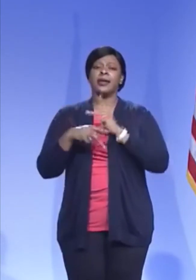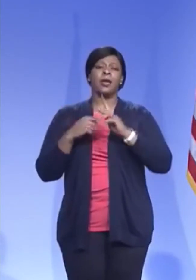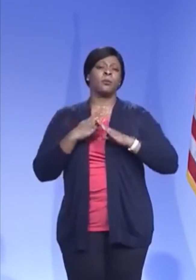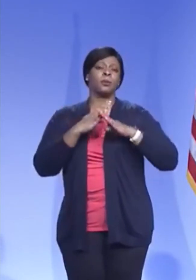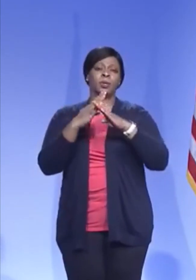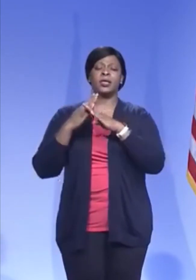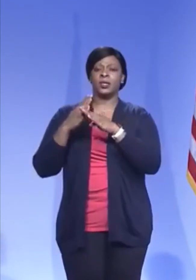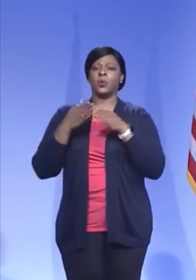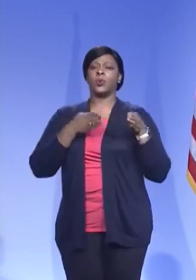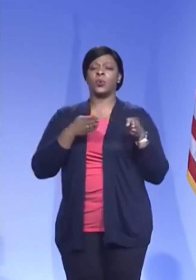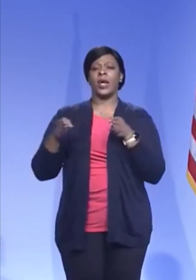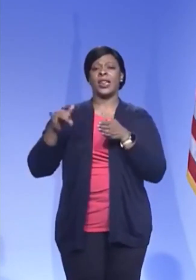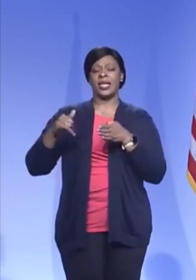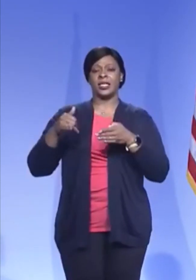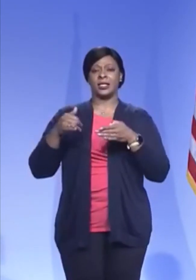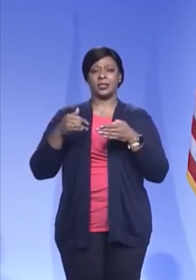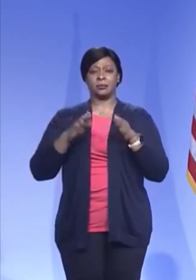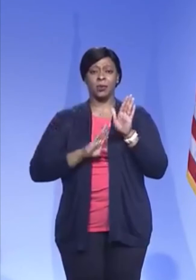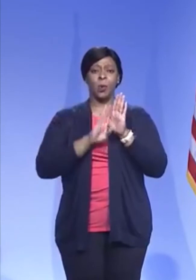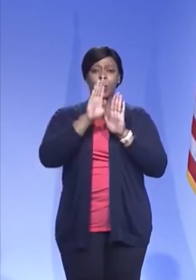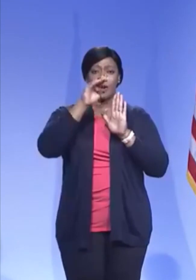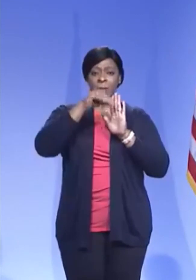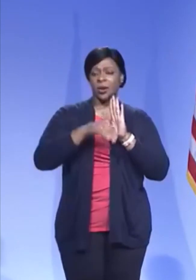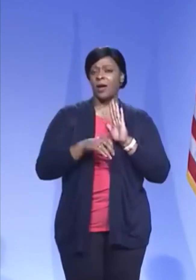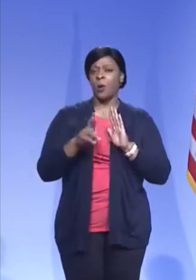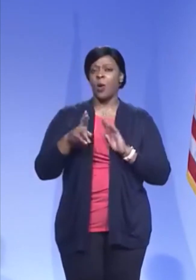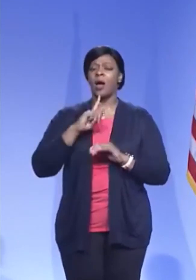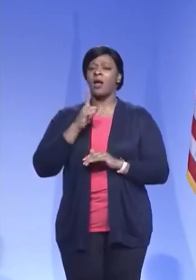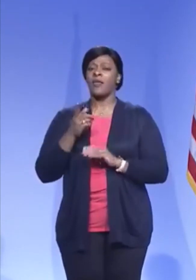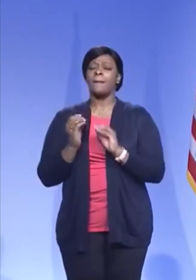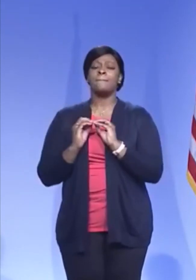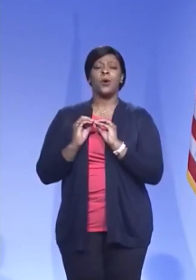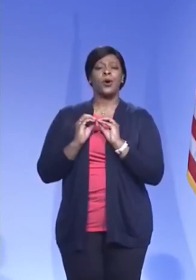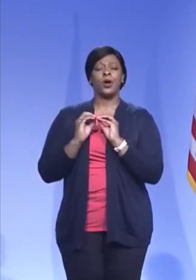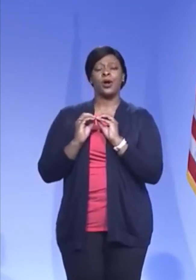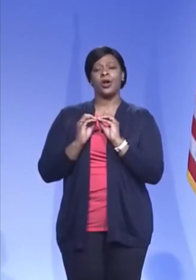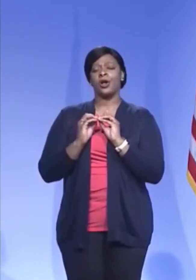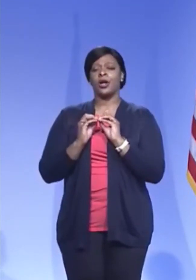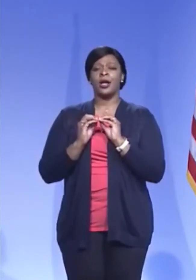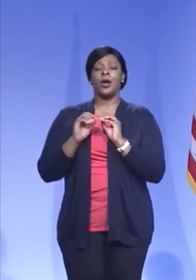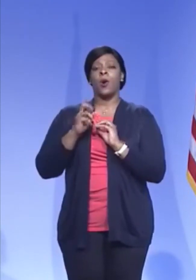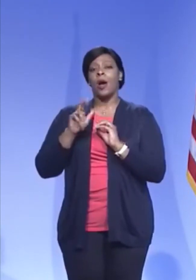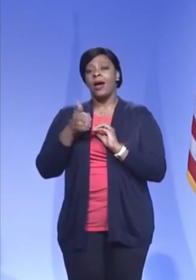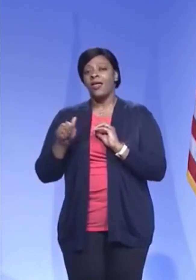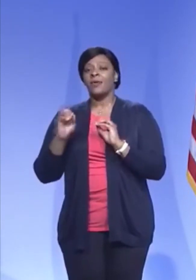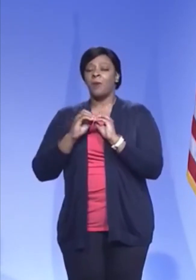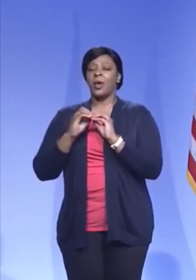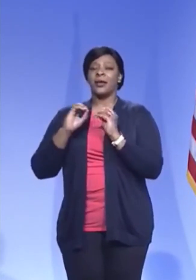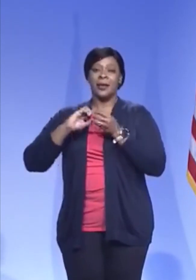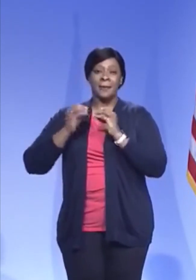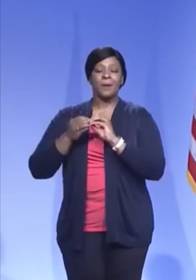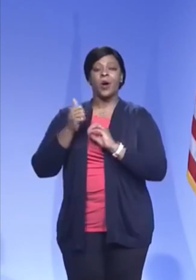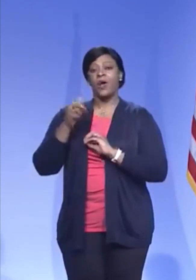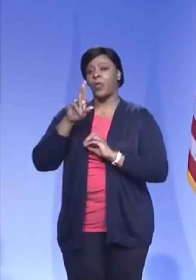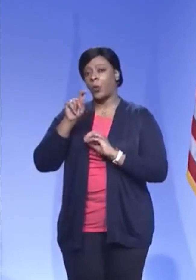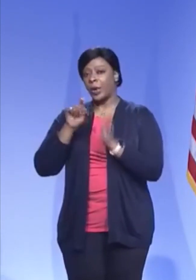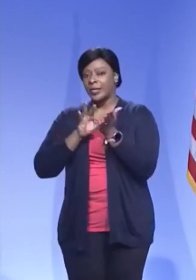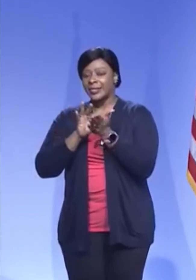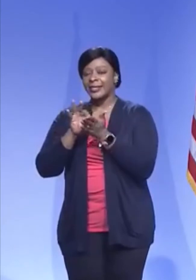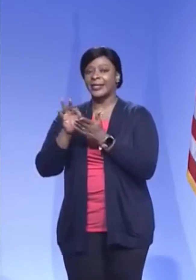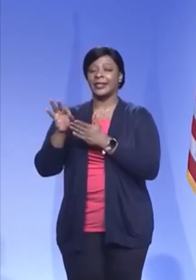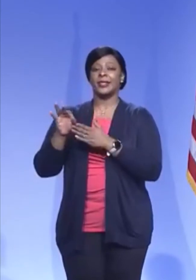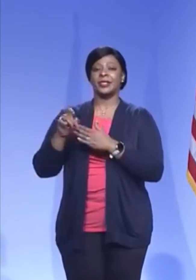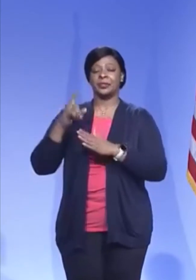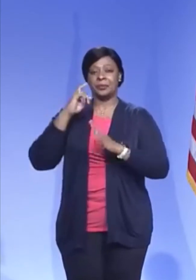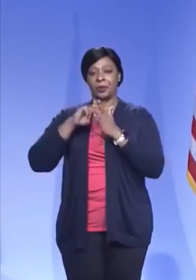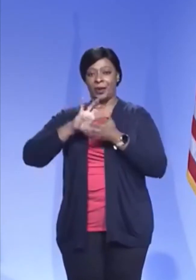on the way that this is going, or are there more the other numbers or other rates that you put more stock in